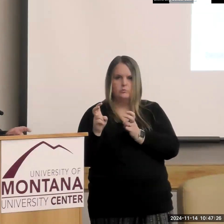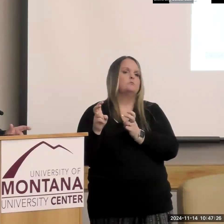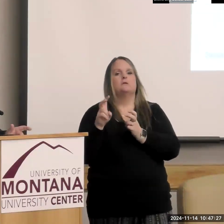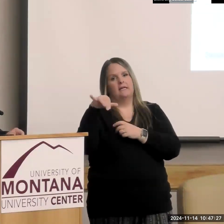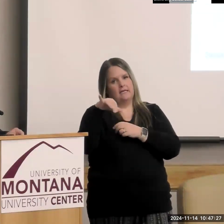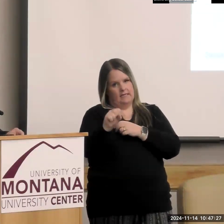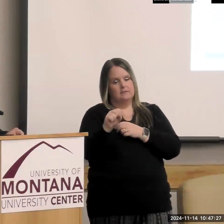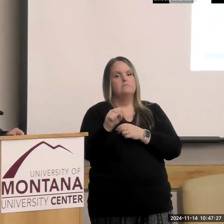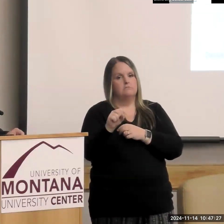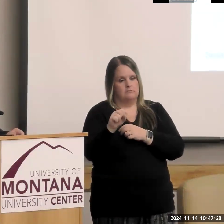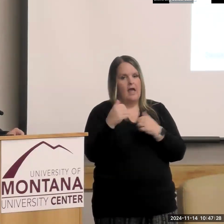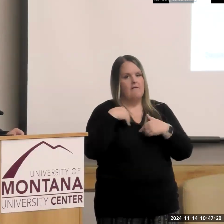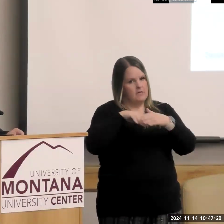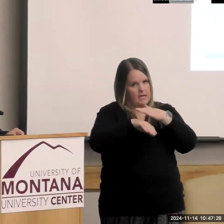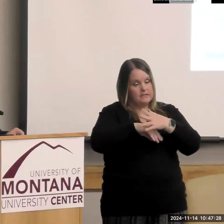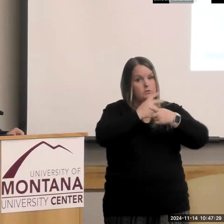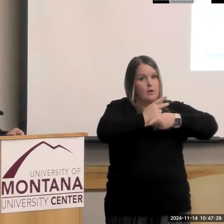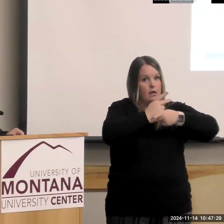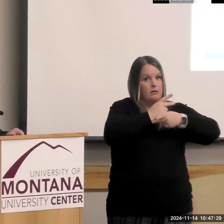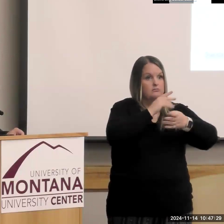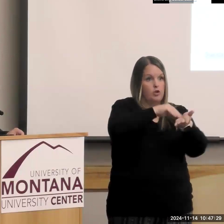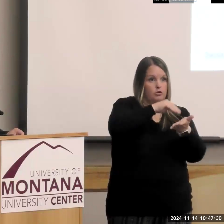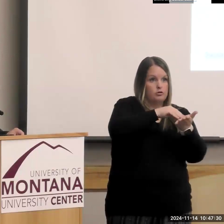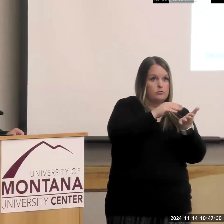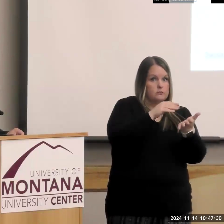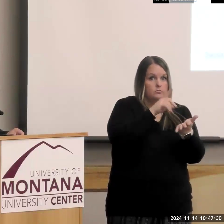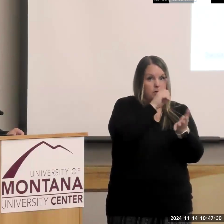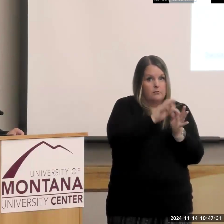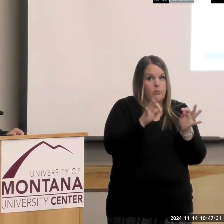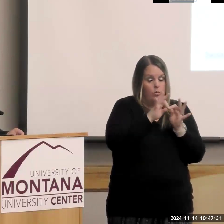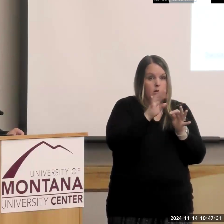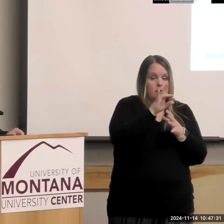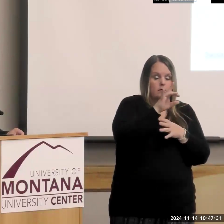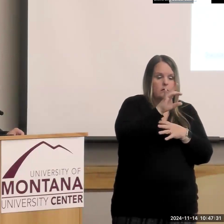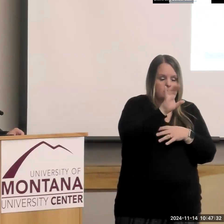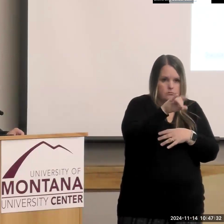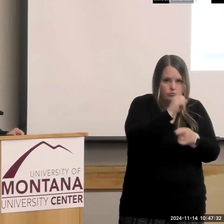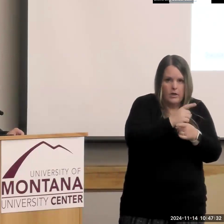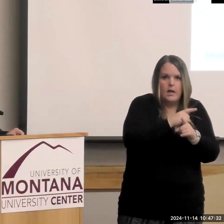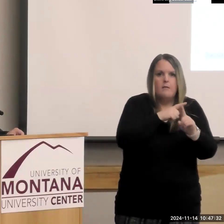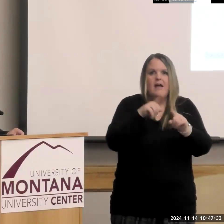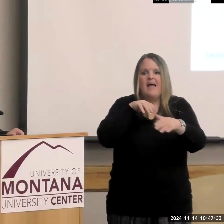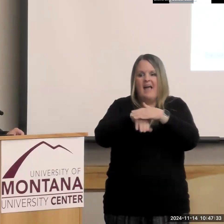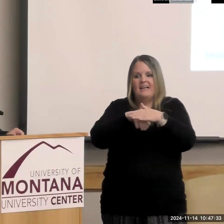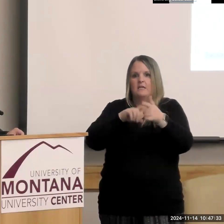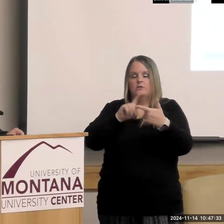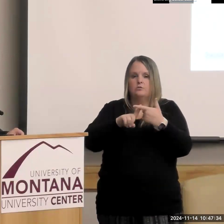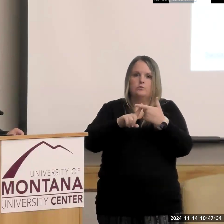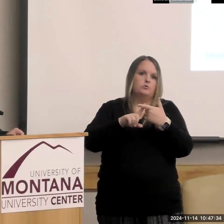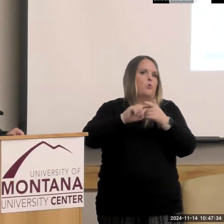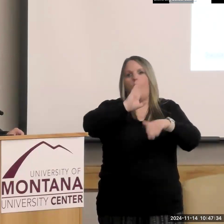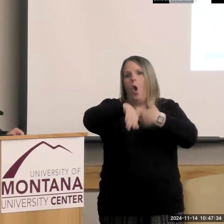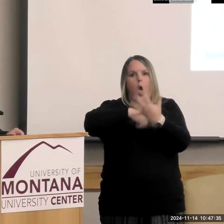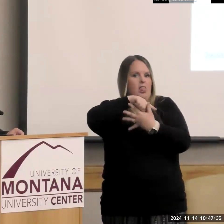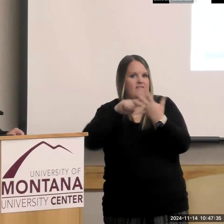yes, having access to healthcare once there's a problem is a good thing. But if we can have access to the other things,